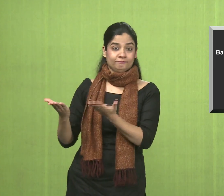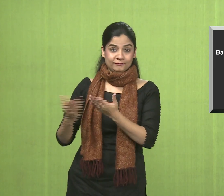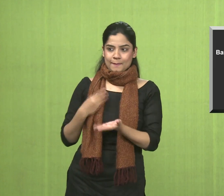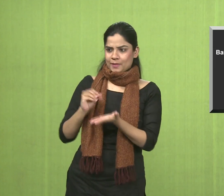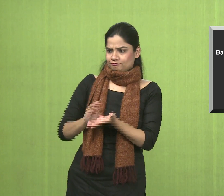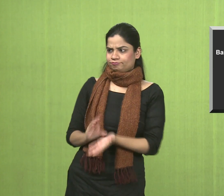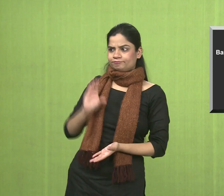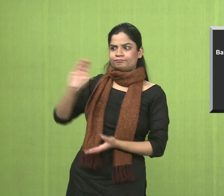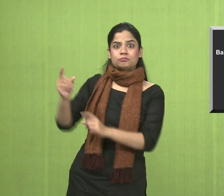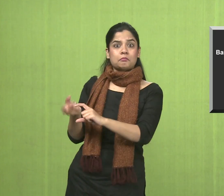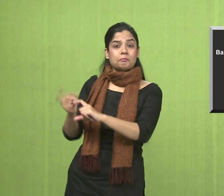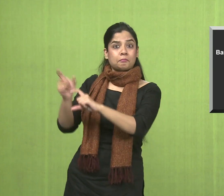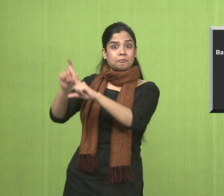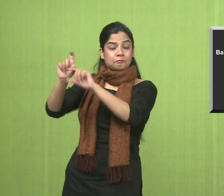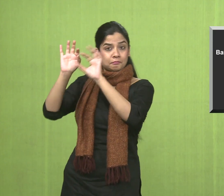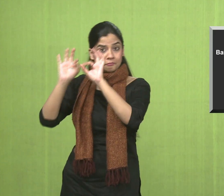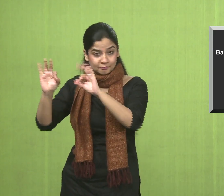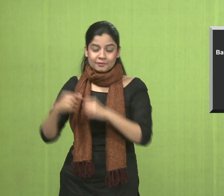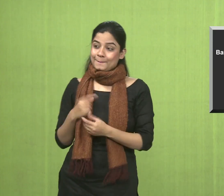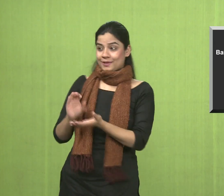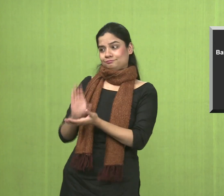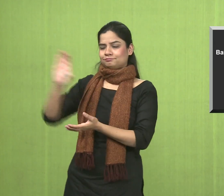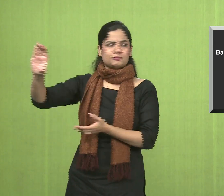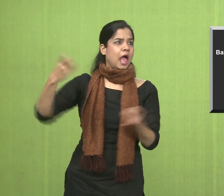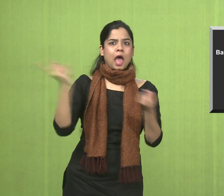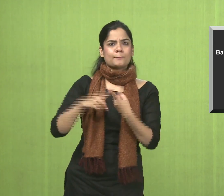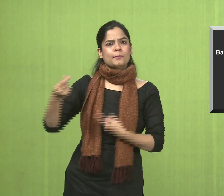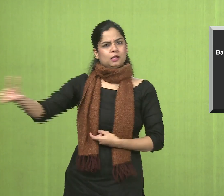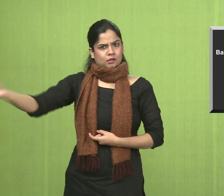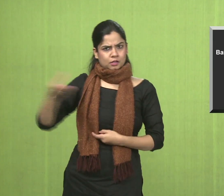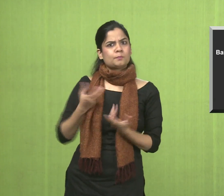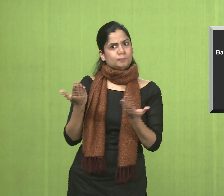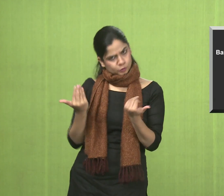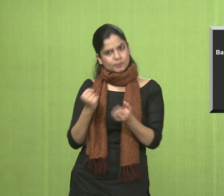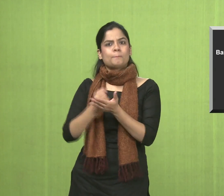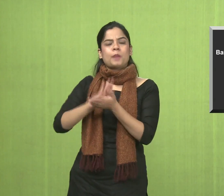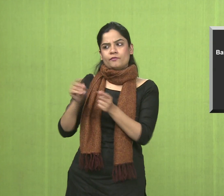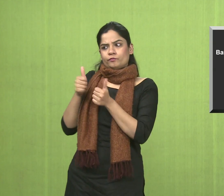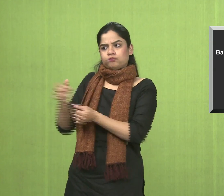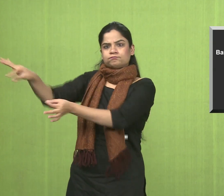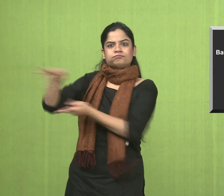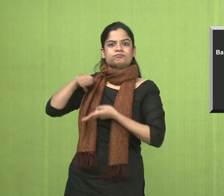money is very safe at the bank. Your money grows. You can anytime withdraw the money that you